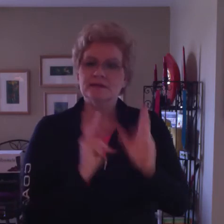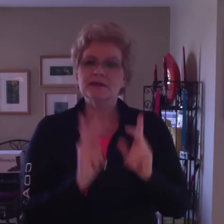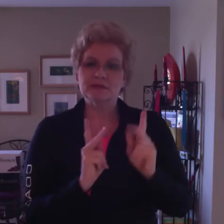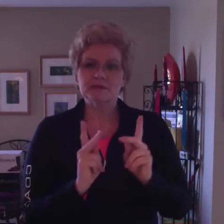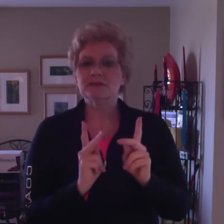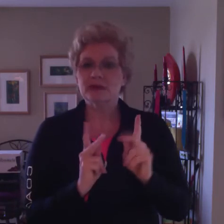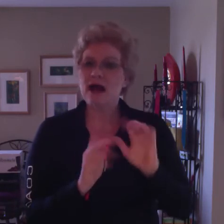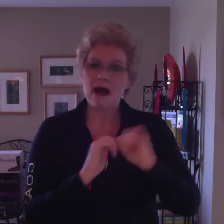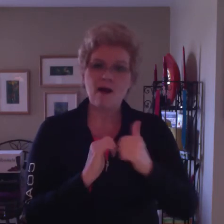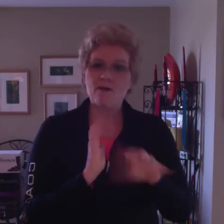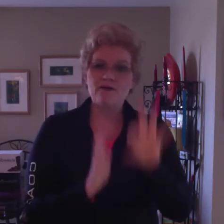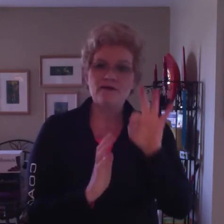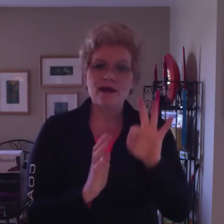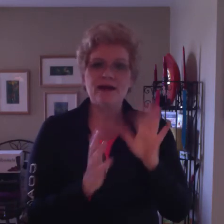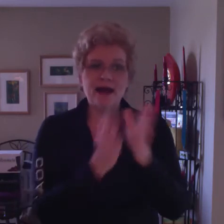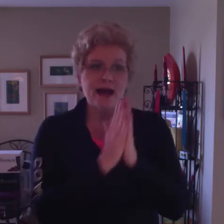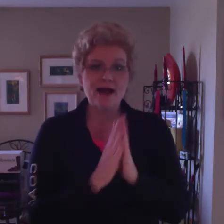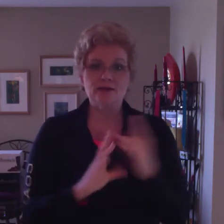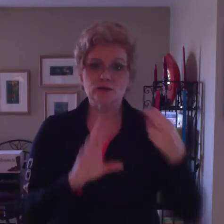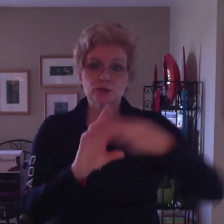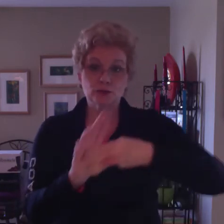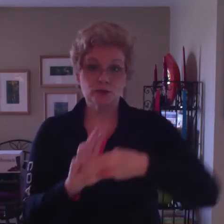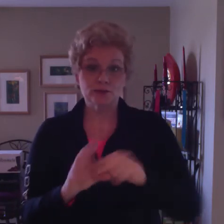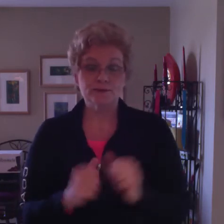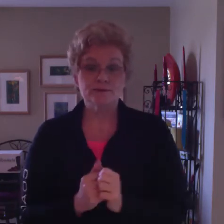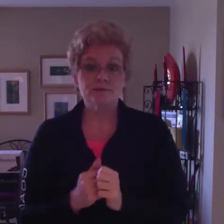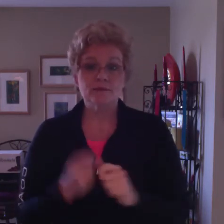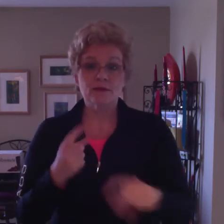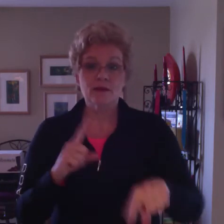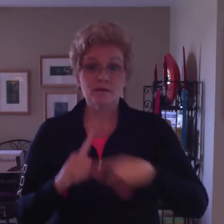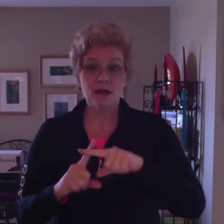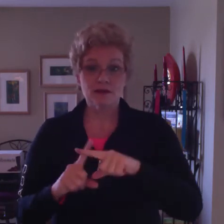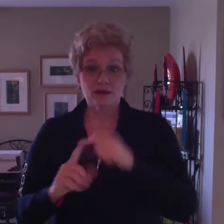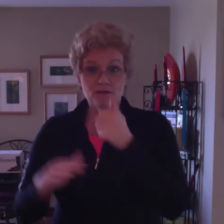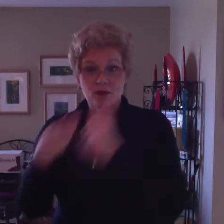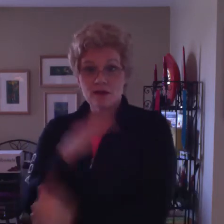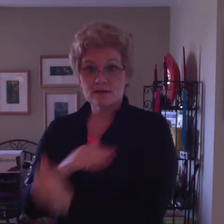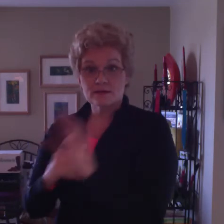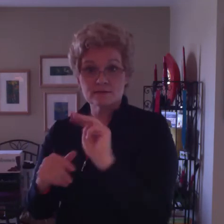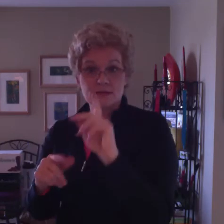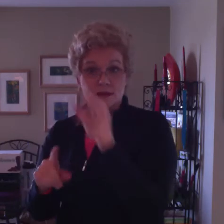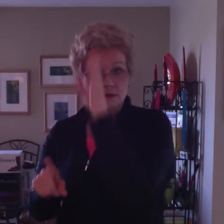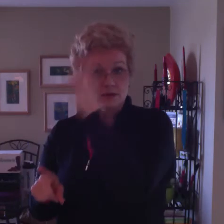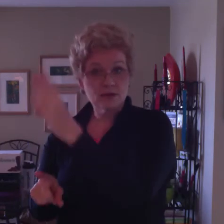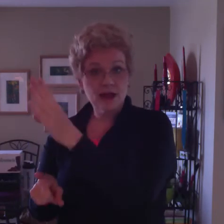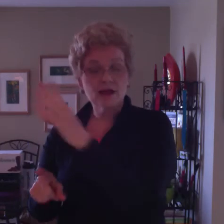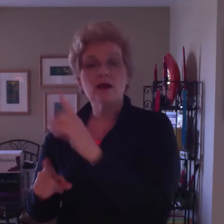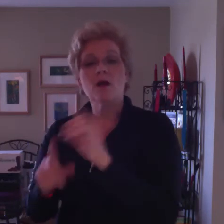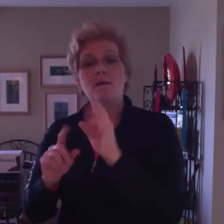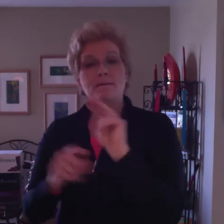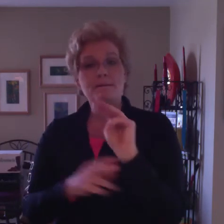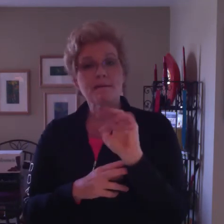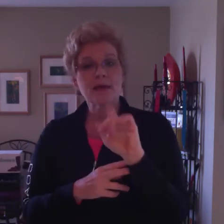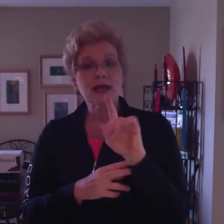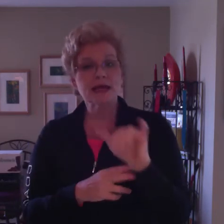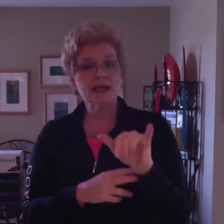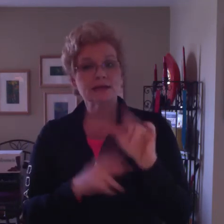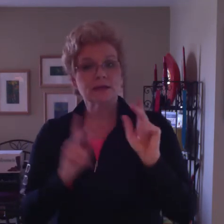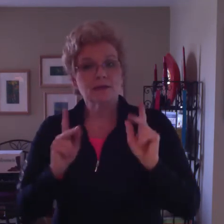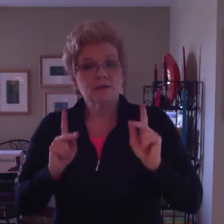it, ask to be a part. In addition to that, I want you, if you're my coach, to come to Mindy's personally sponsored coaches. And if you're like, I can't